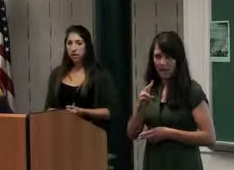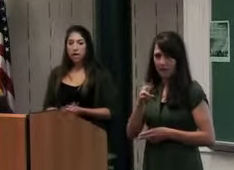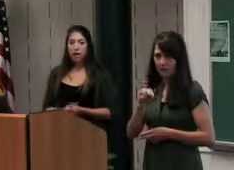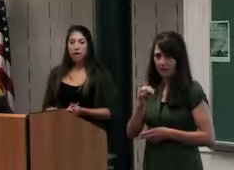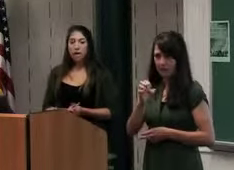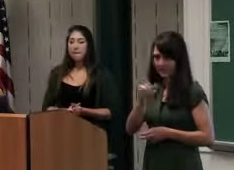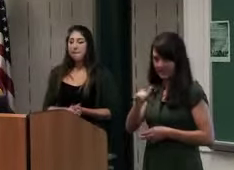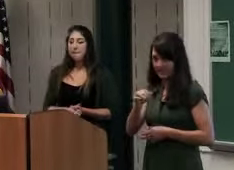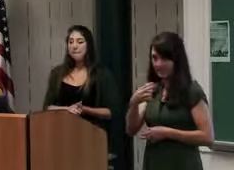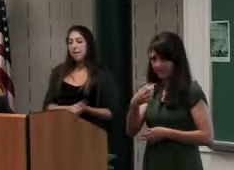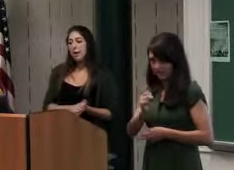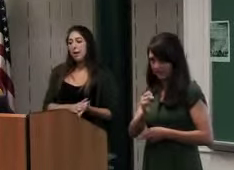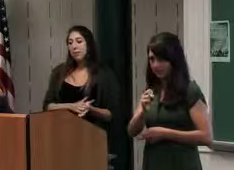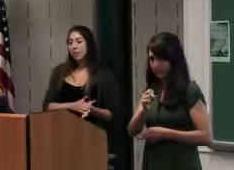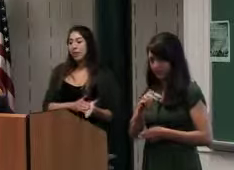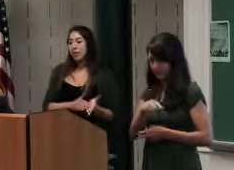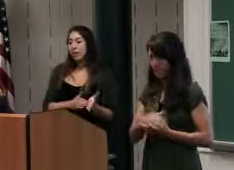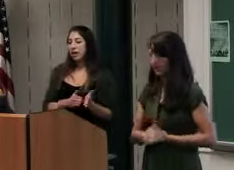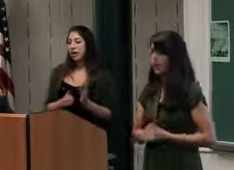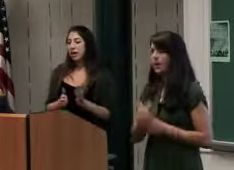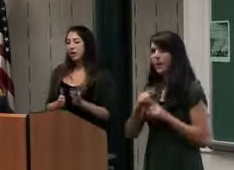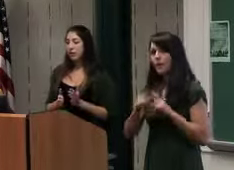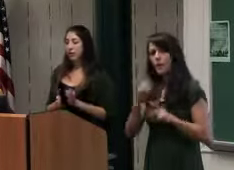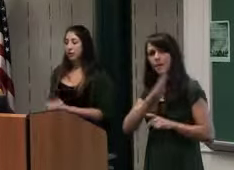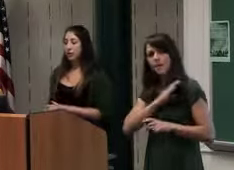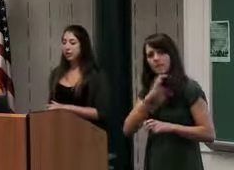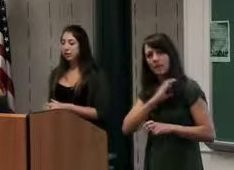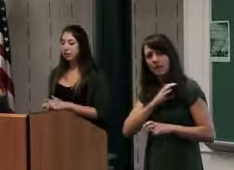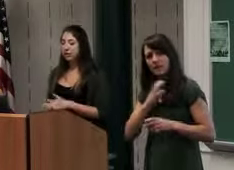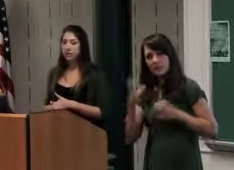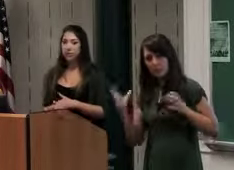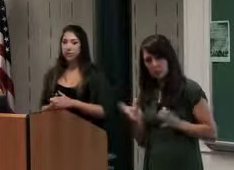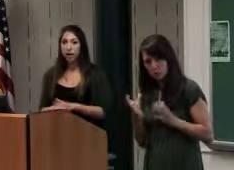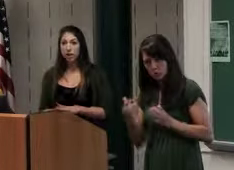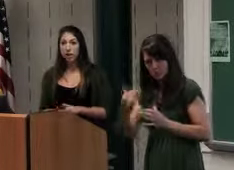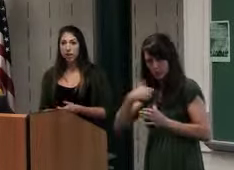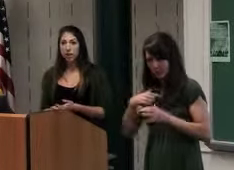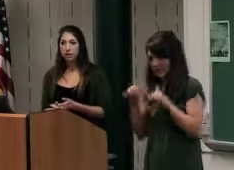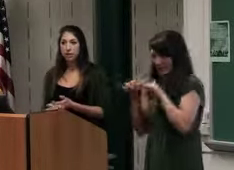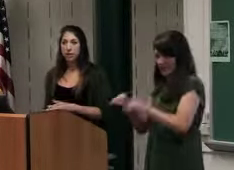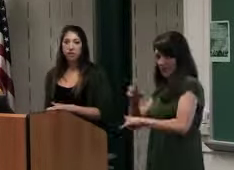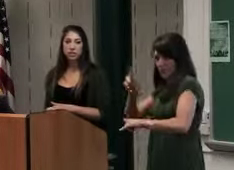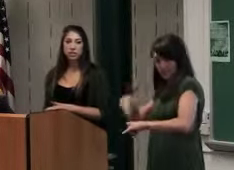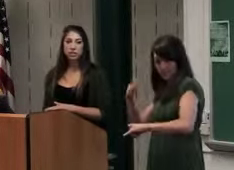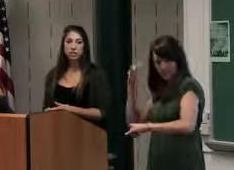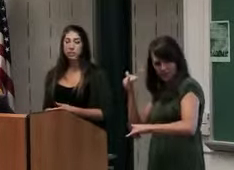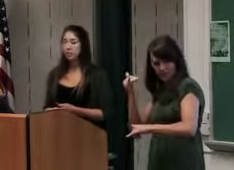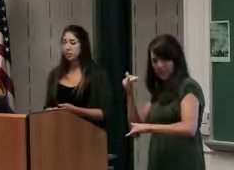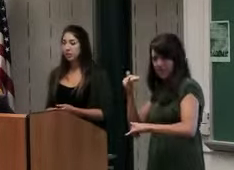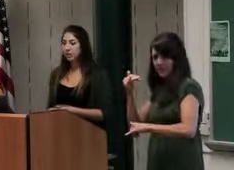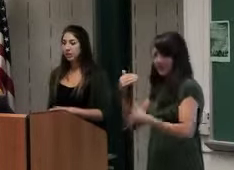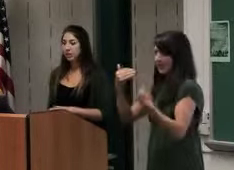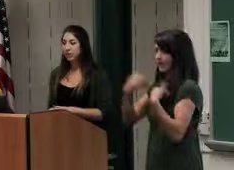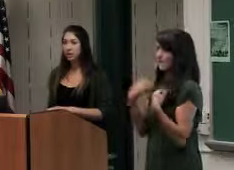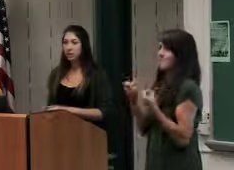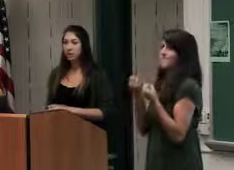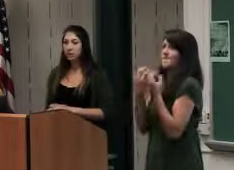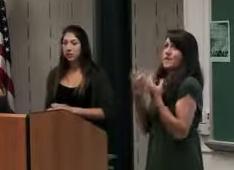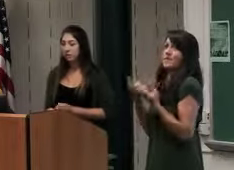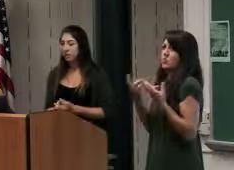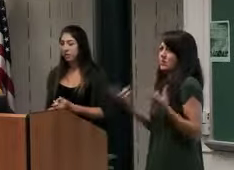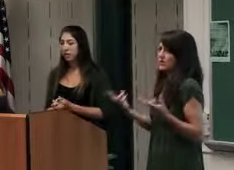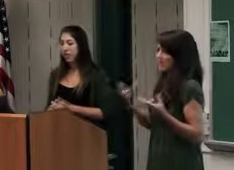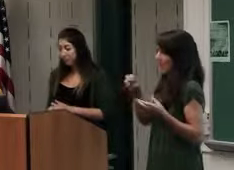School. But Brian kind of encouraged me to stay in Rochester because there's more resources and